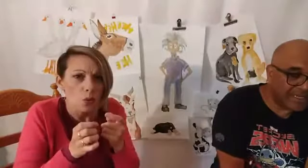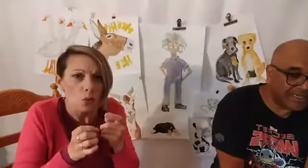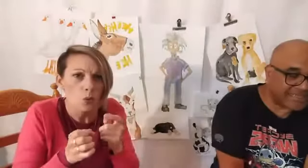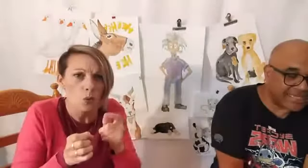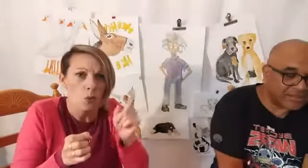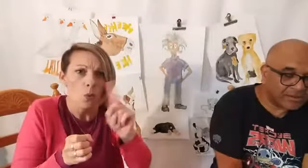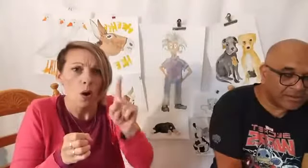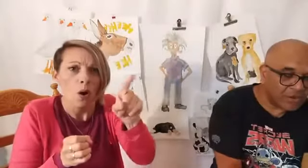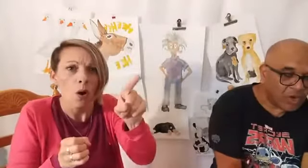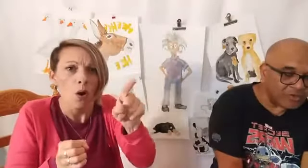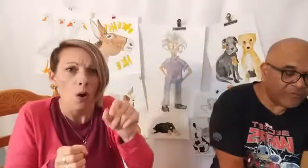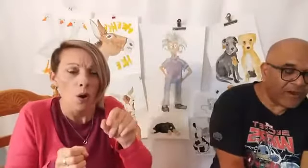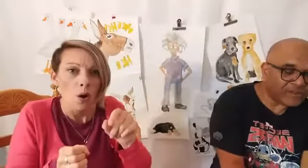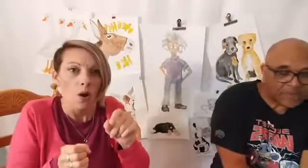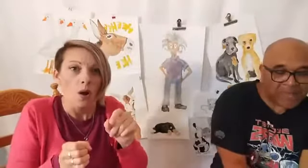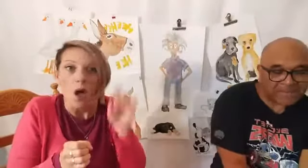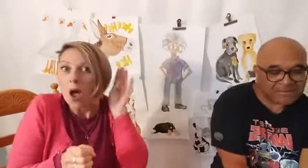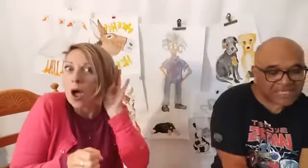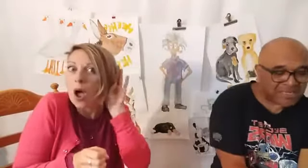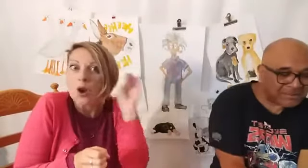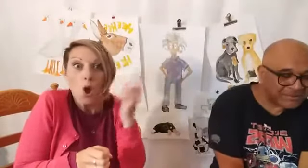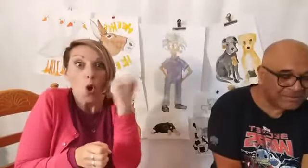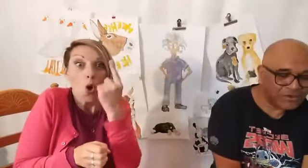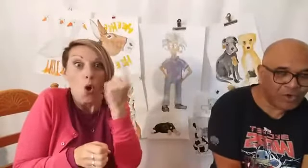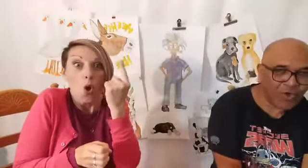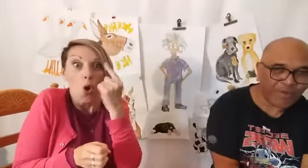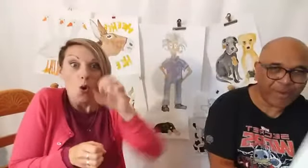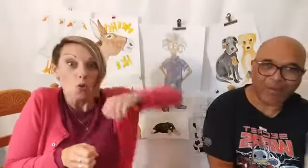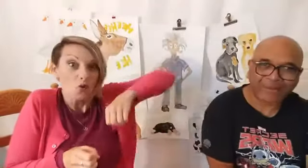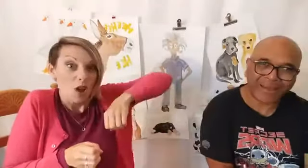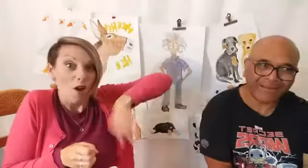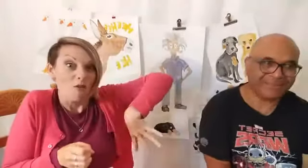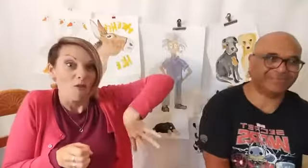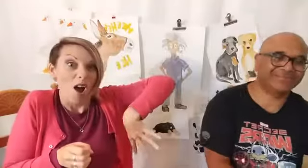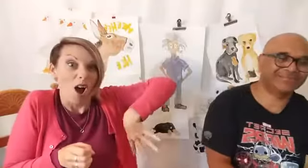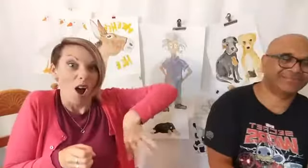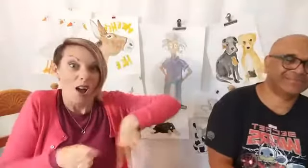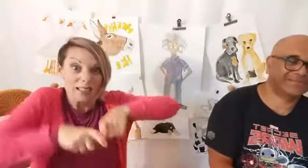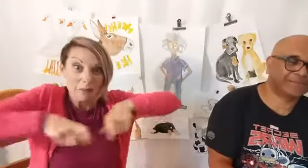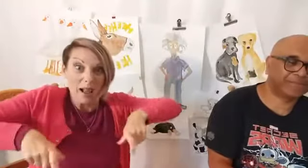Then it said, "Who's a farty pants then? You're a plonker."